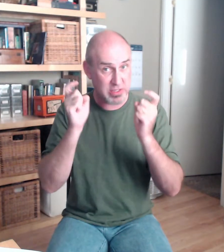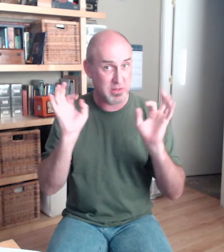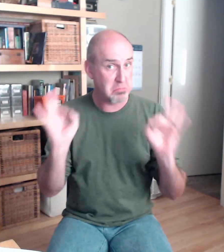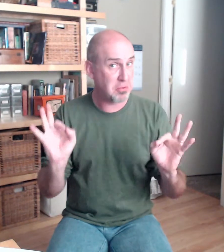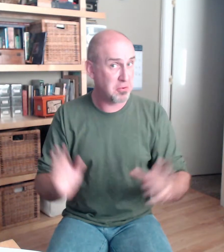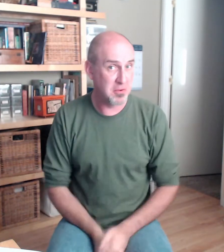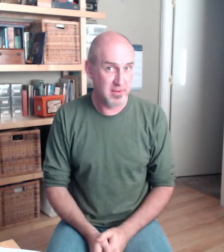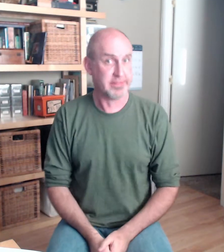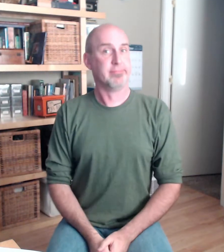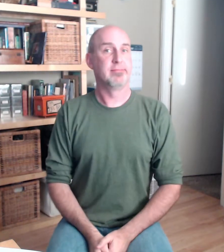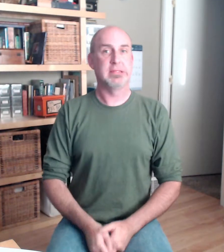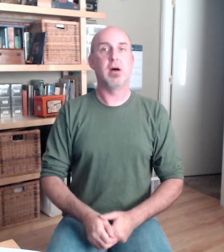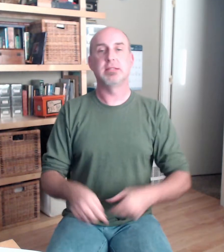expression, awesome.